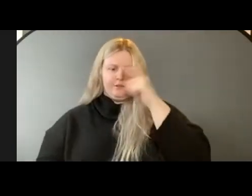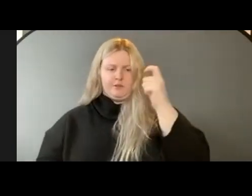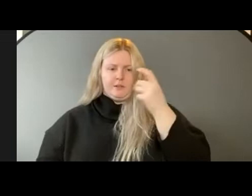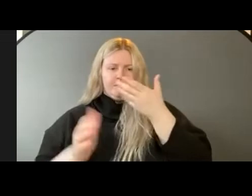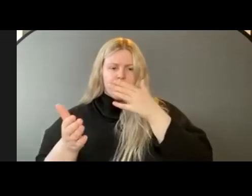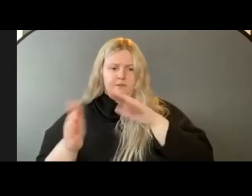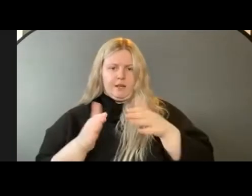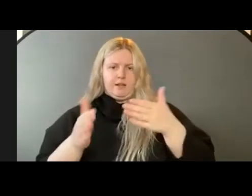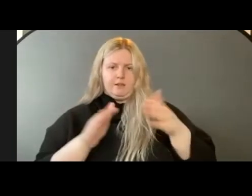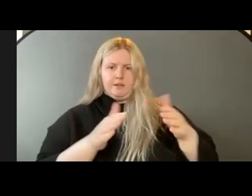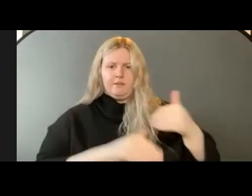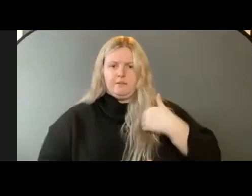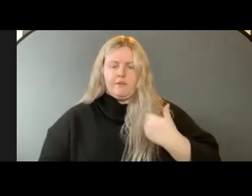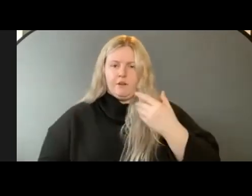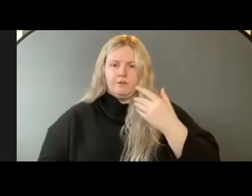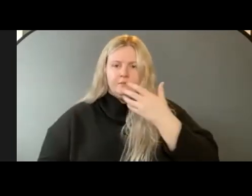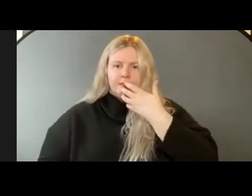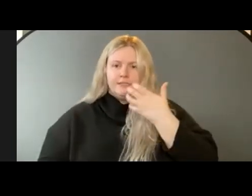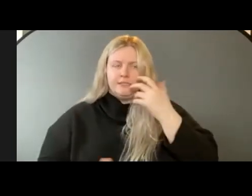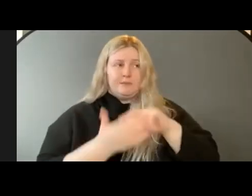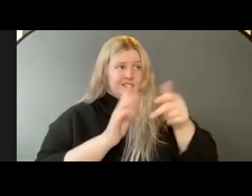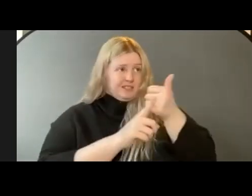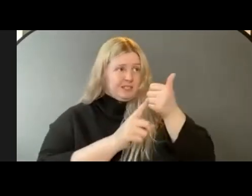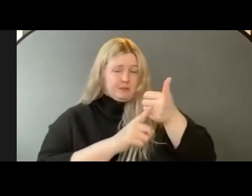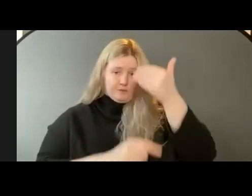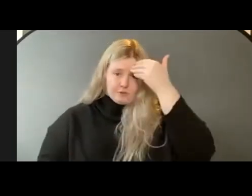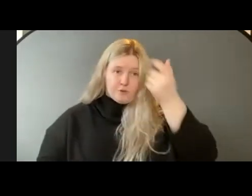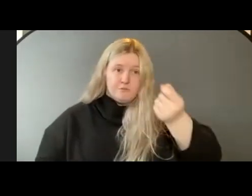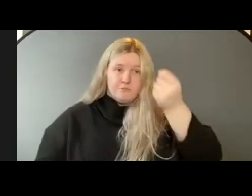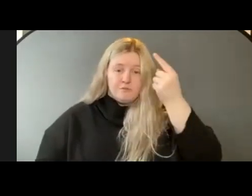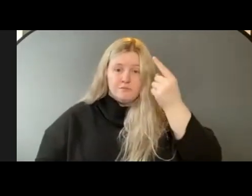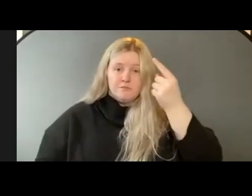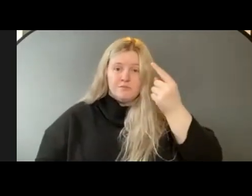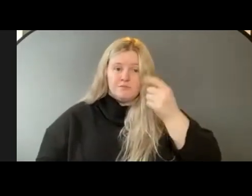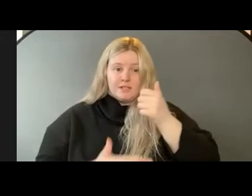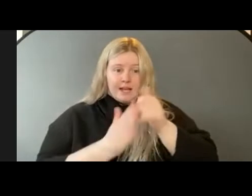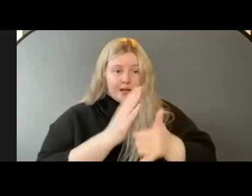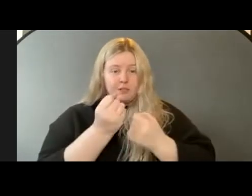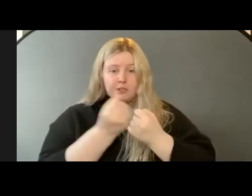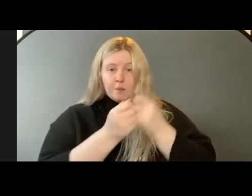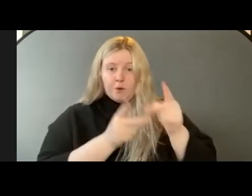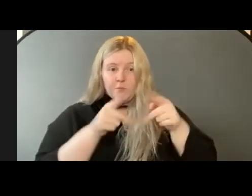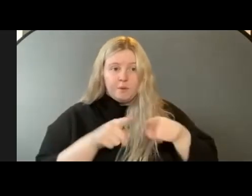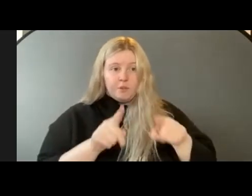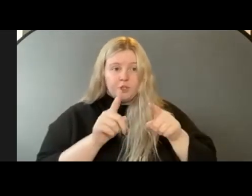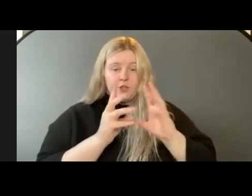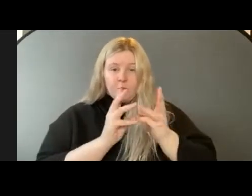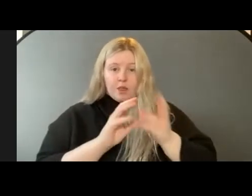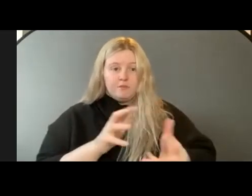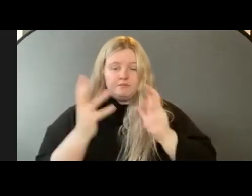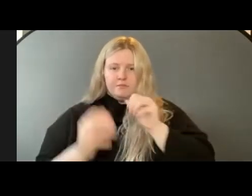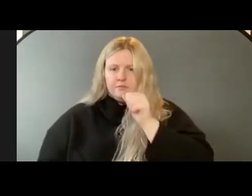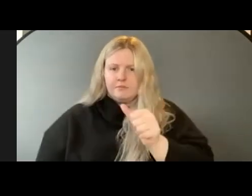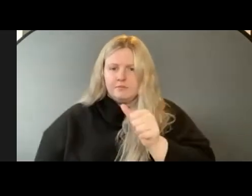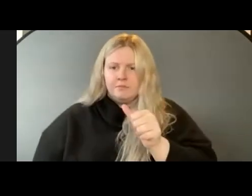that no level of government has a clue to how to deal with climate-related issues for older people. We know that, for instance, one older